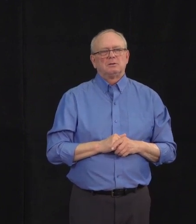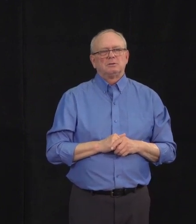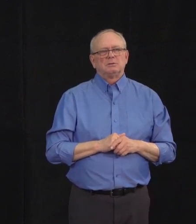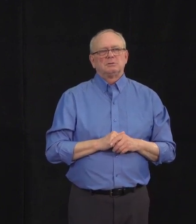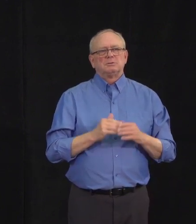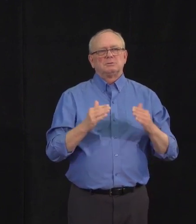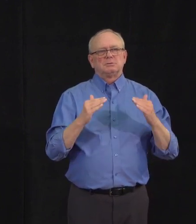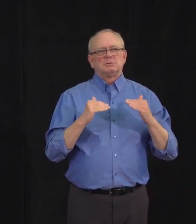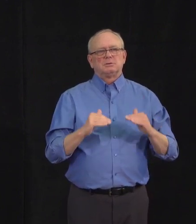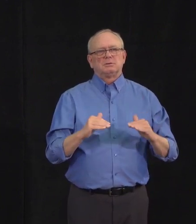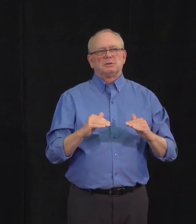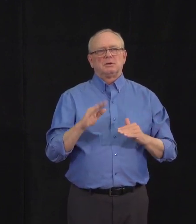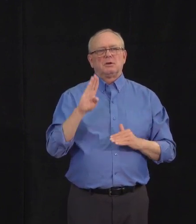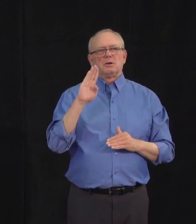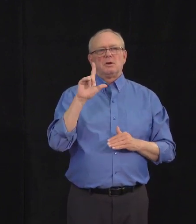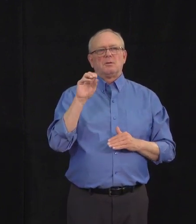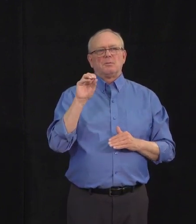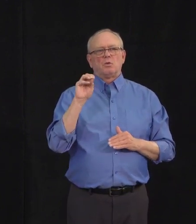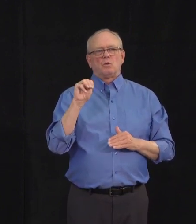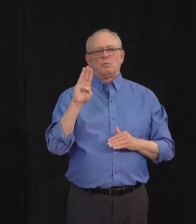with Bloomberg. Go ahead, Robert.